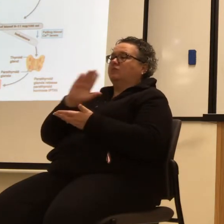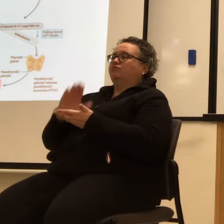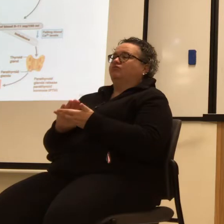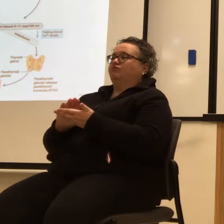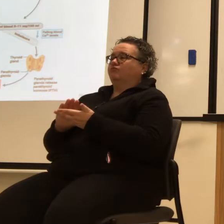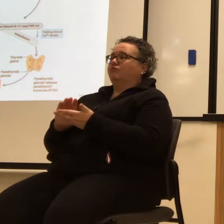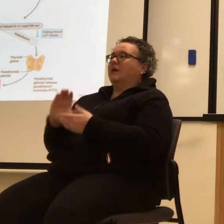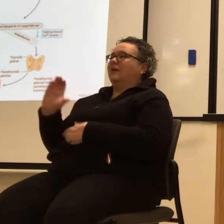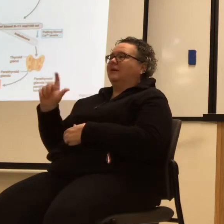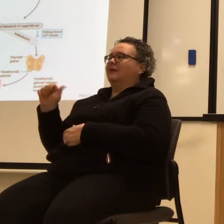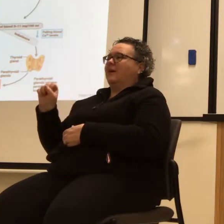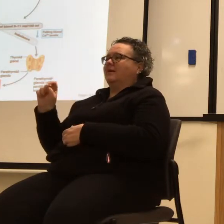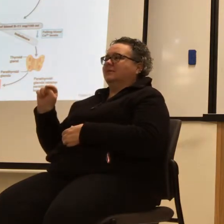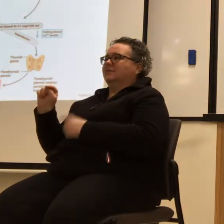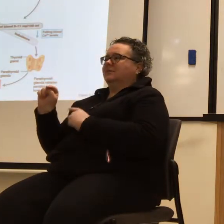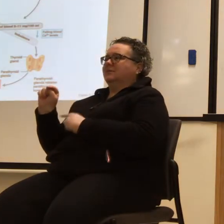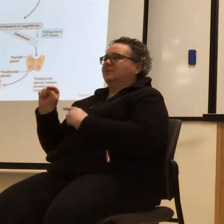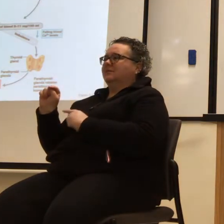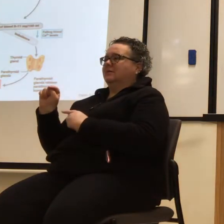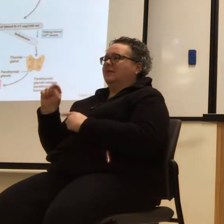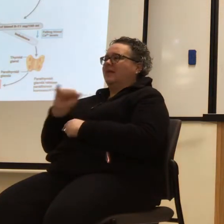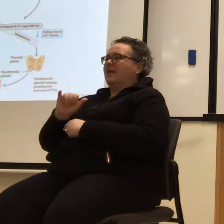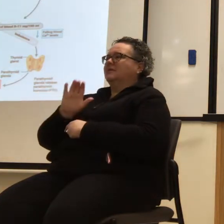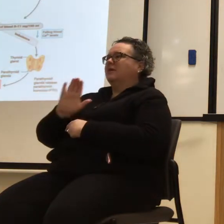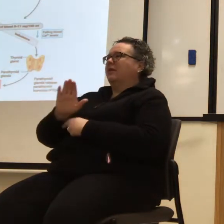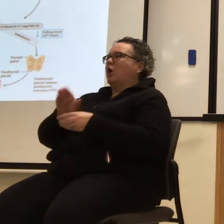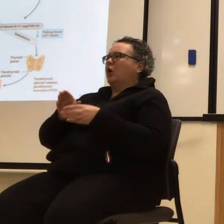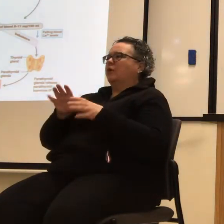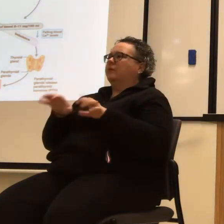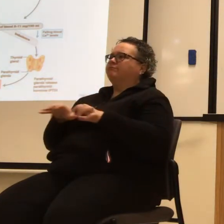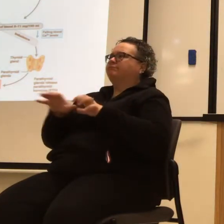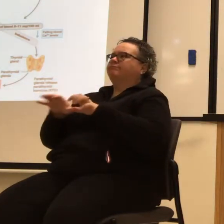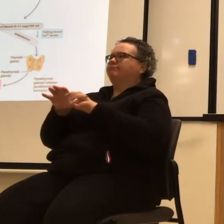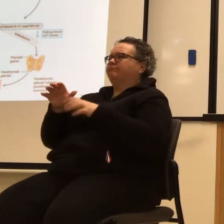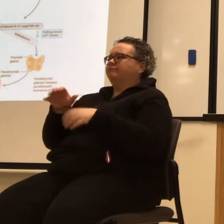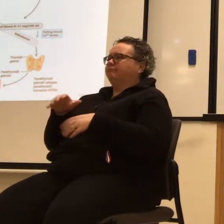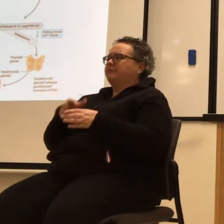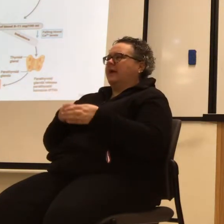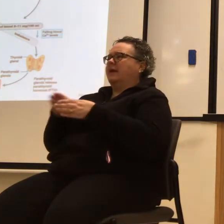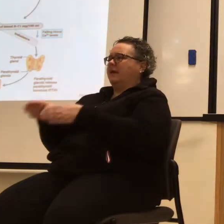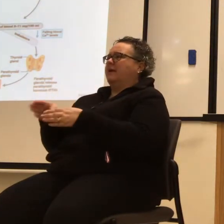the osteoclast. That's kind of their mechanism of action.